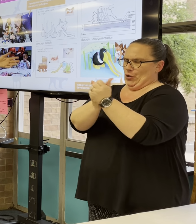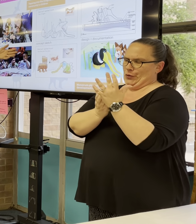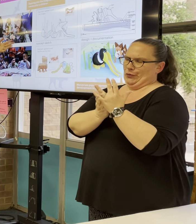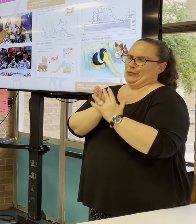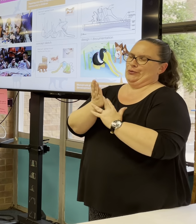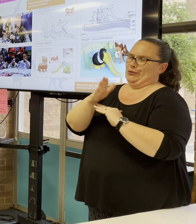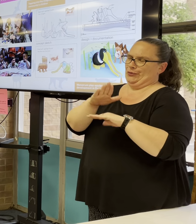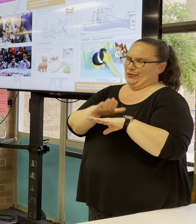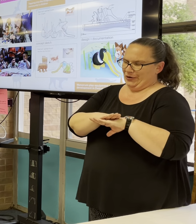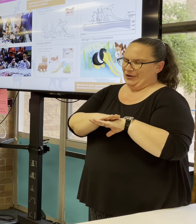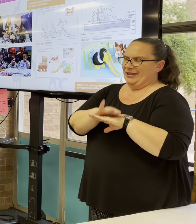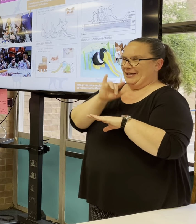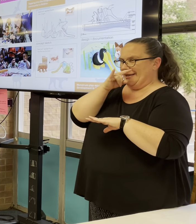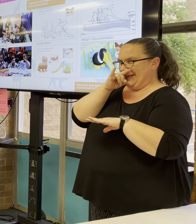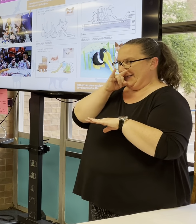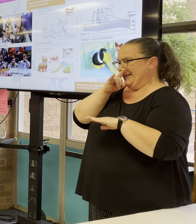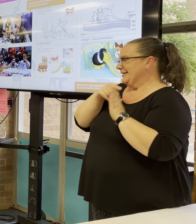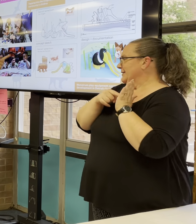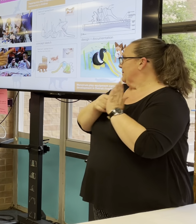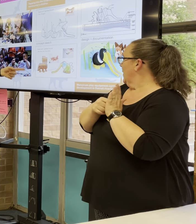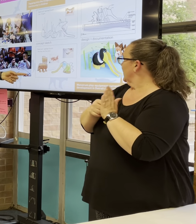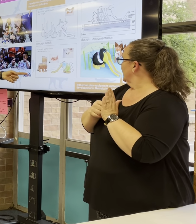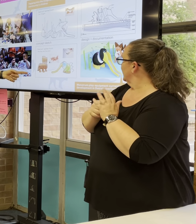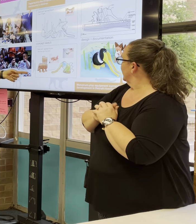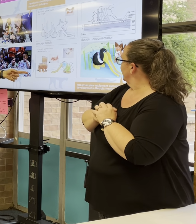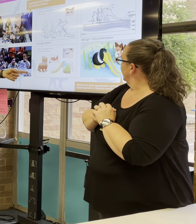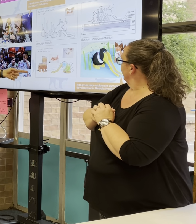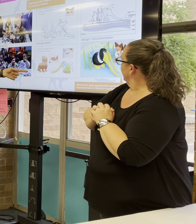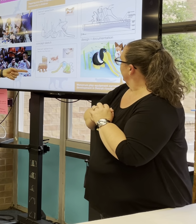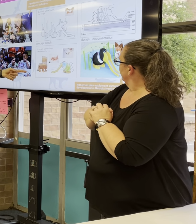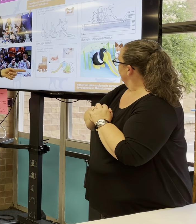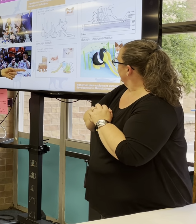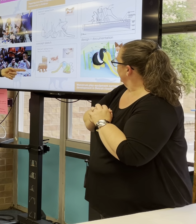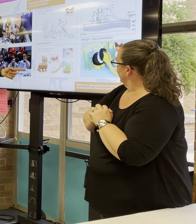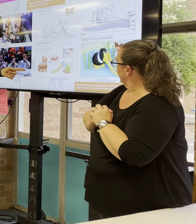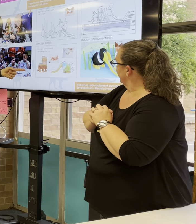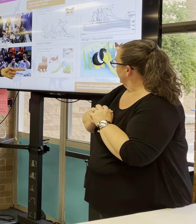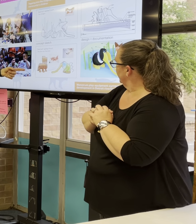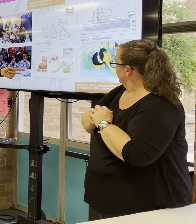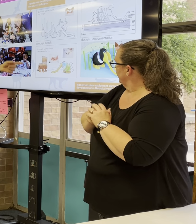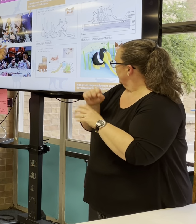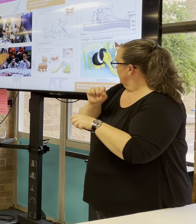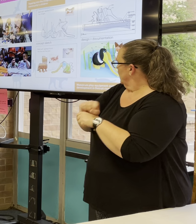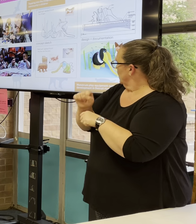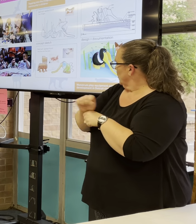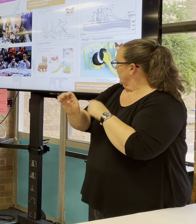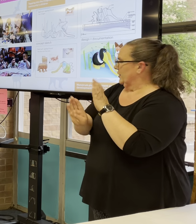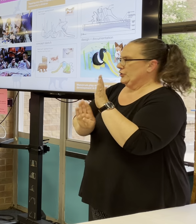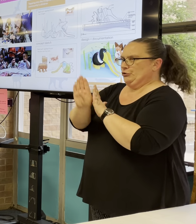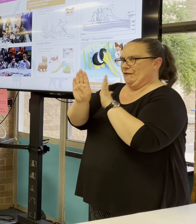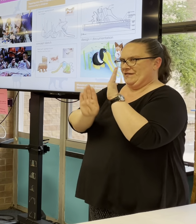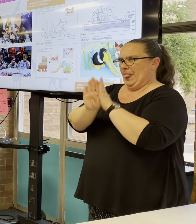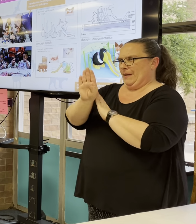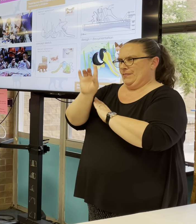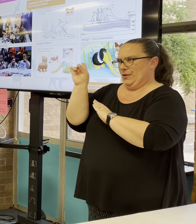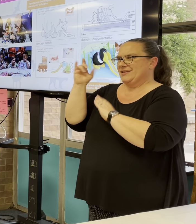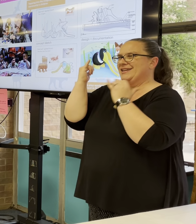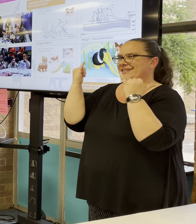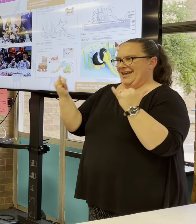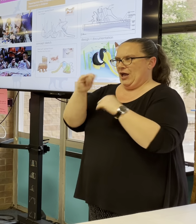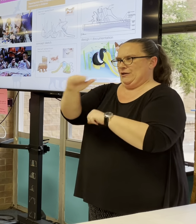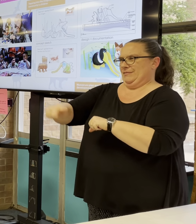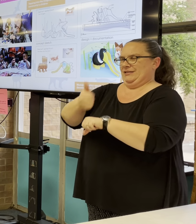kids' little models and working through with the manufacturer to develop these things, and they're now being installed on the Detroit